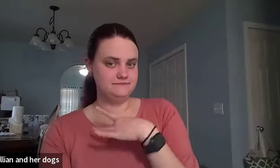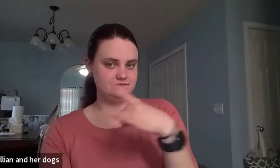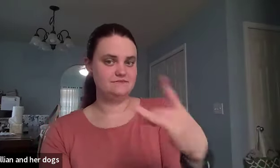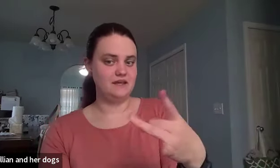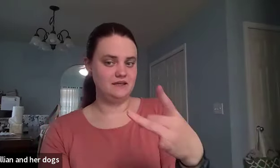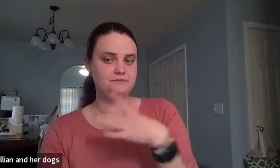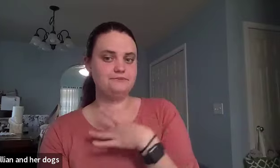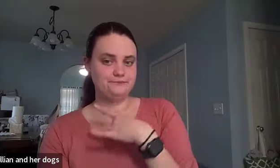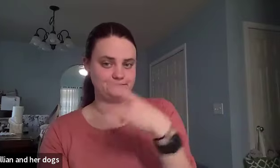Like.